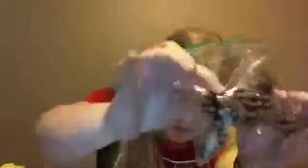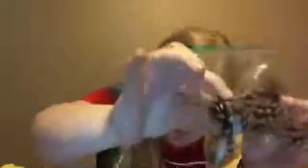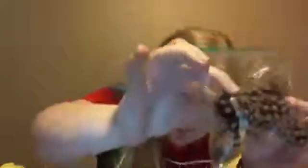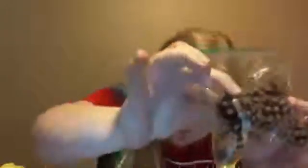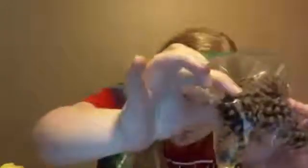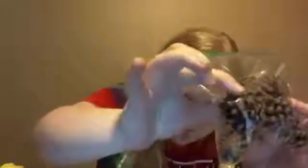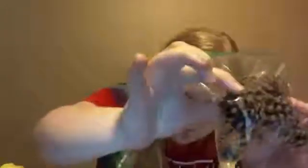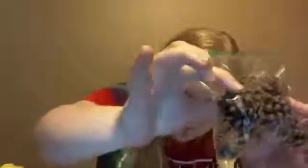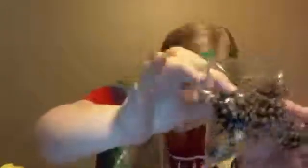cones.